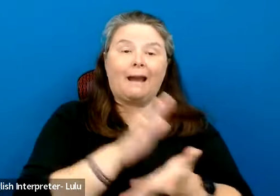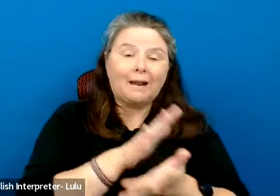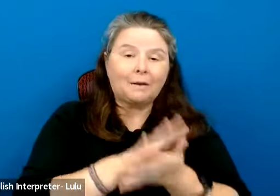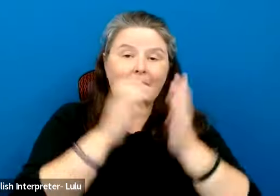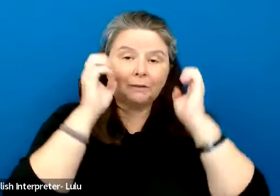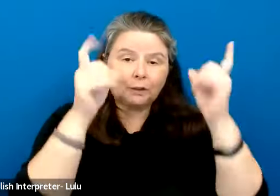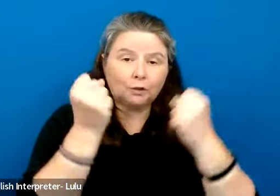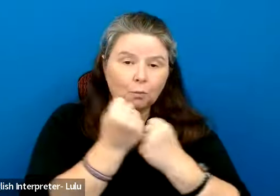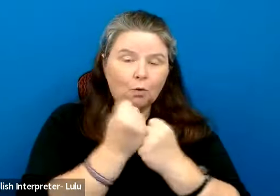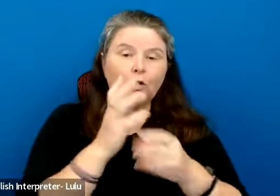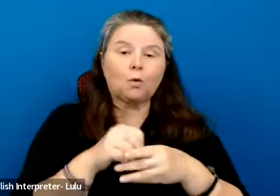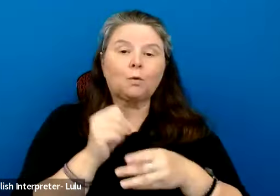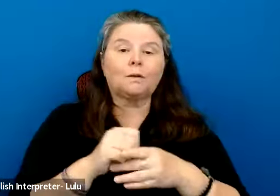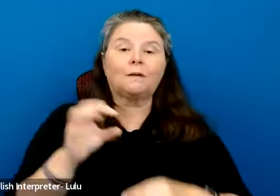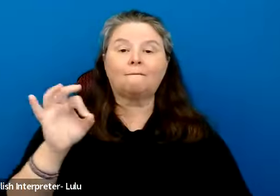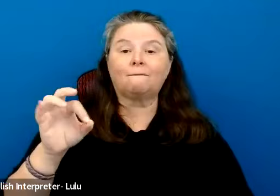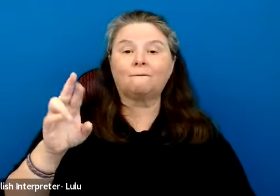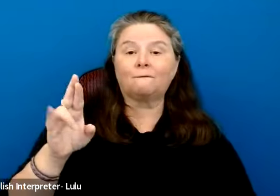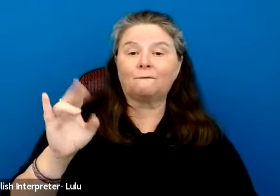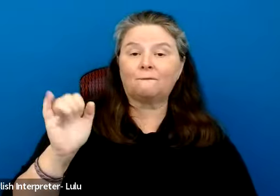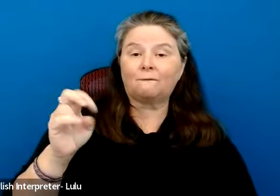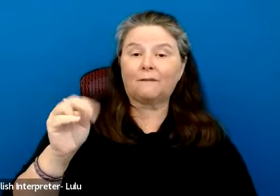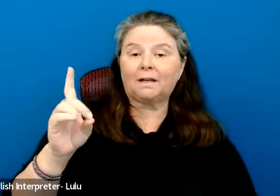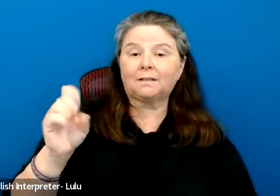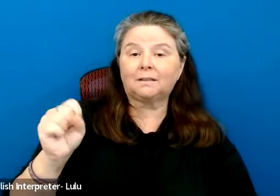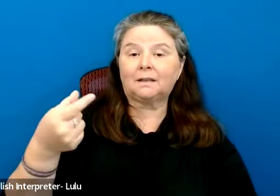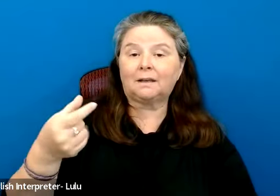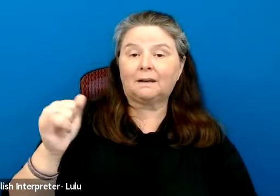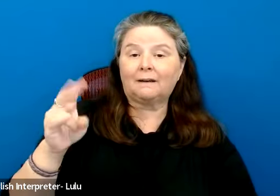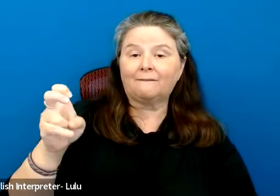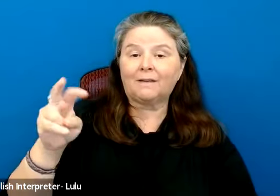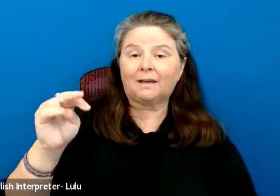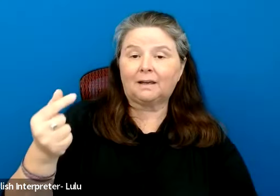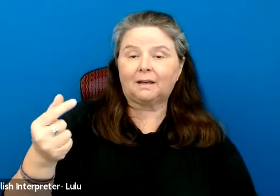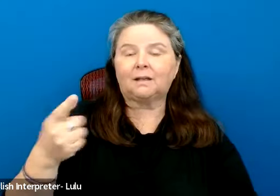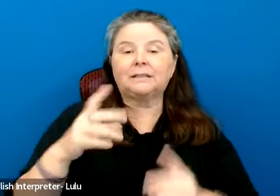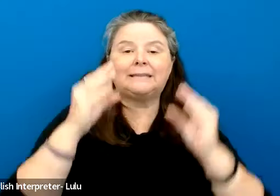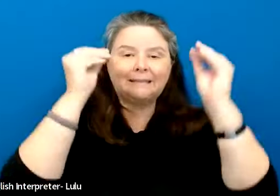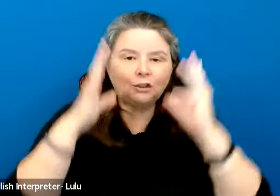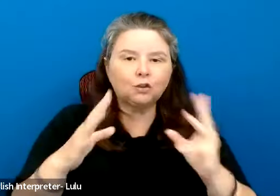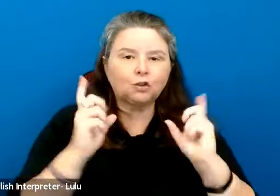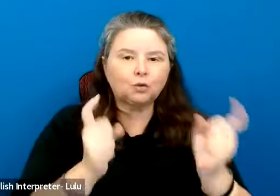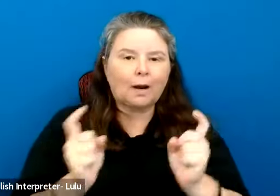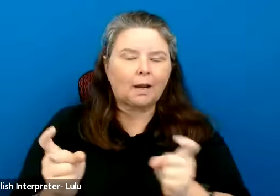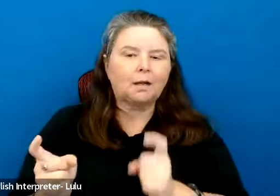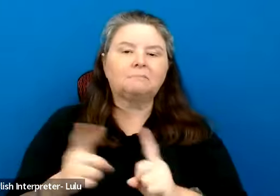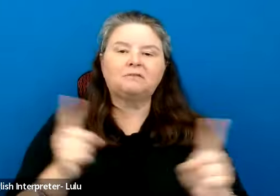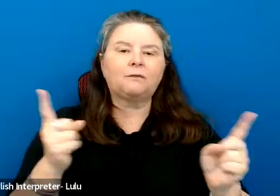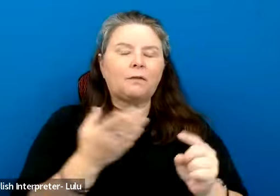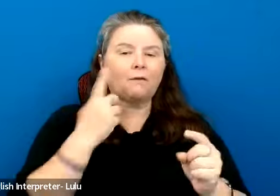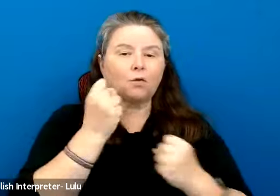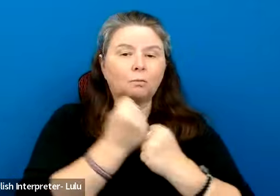support includes Friendsgiving and teacher grants and various initiatives to support the classroom